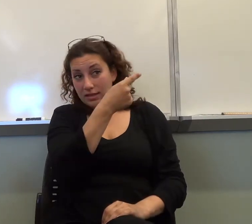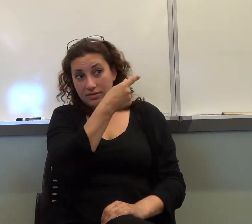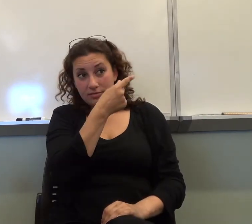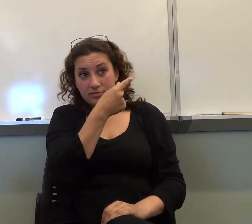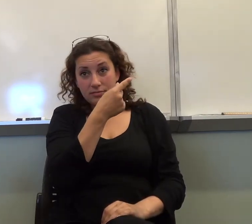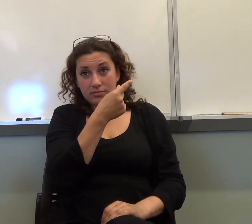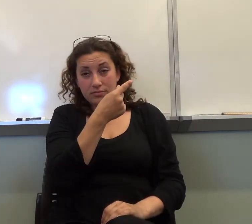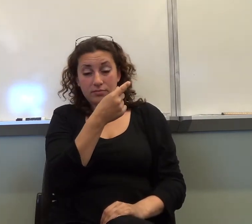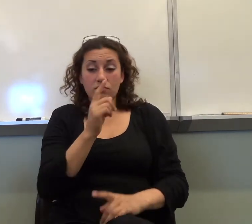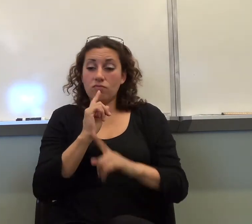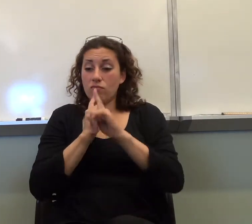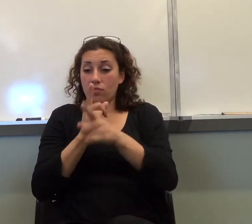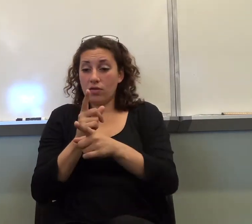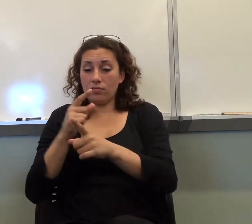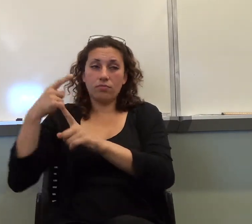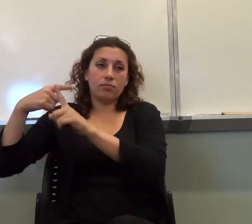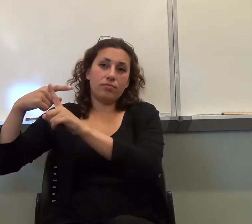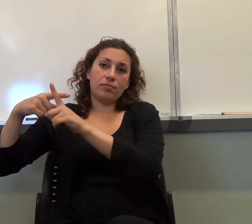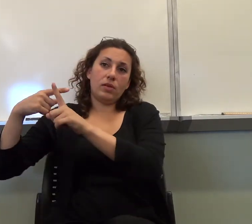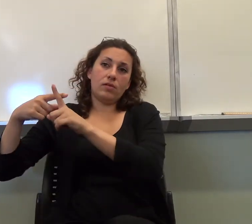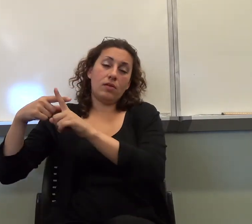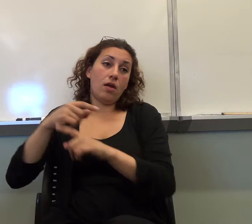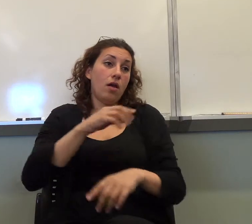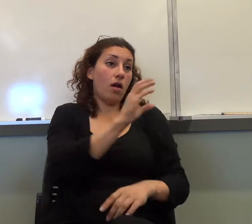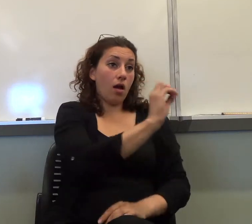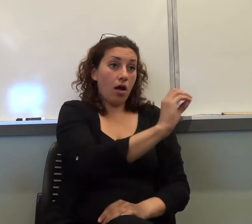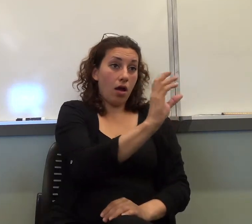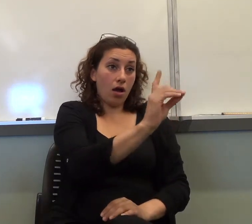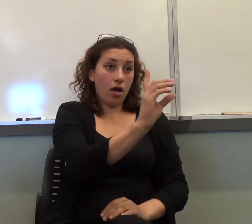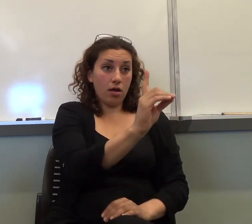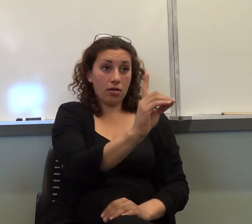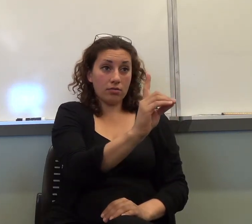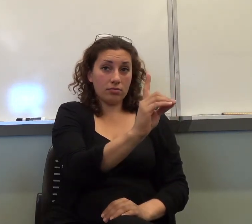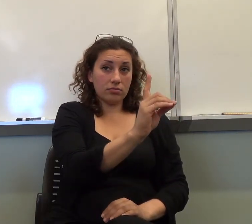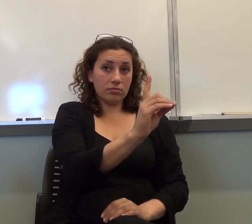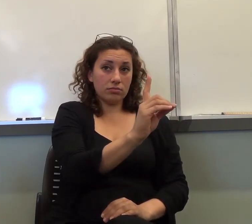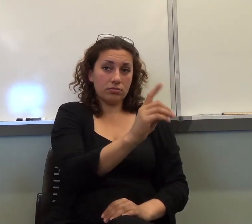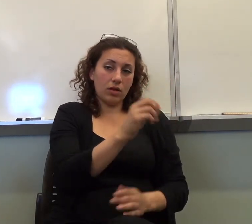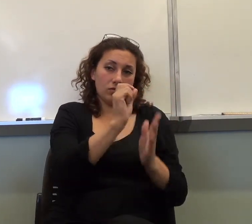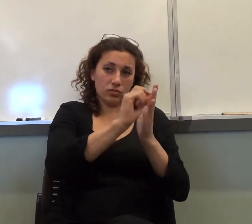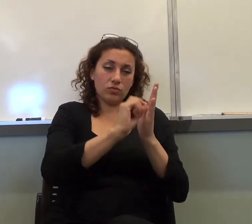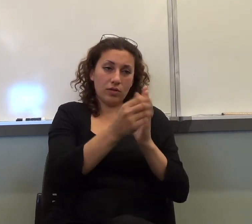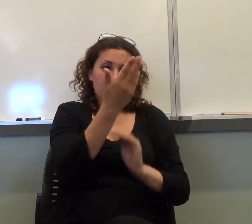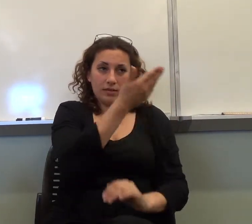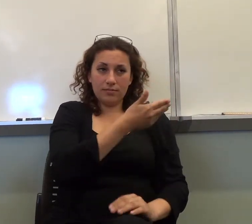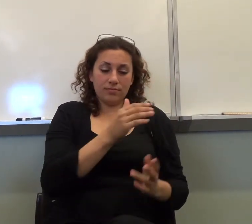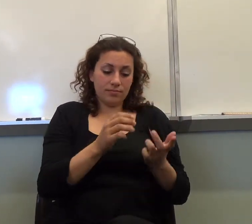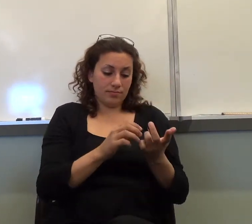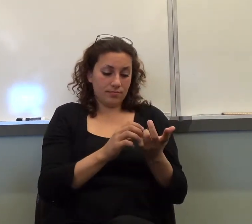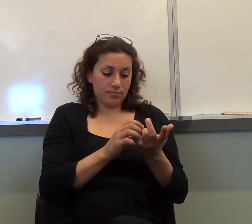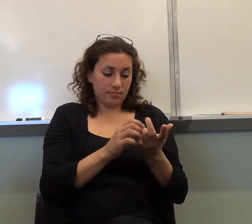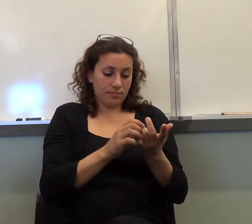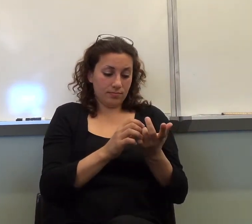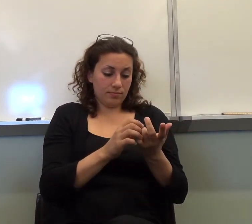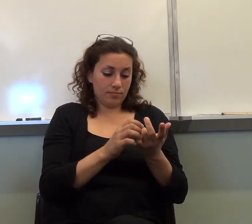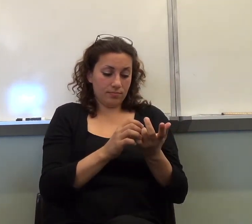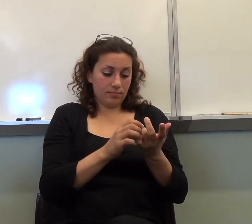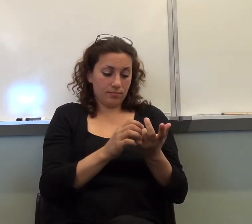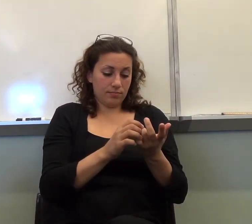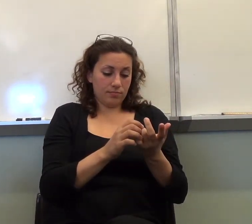the result's positive. Odd number, I'll just write even up here. These 3, that's an odd number, that's